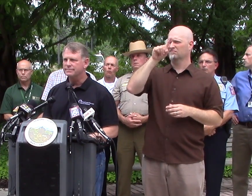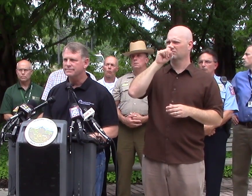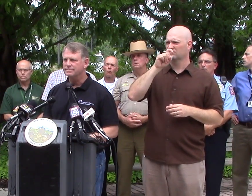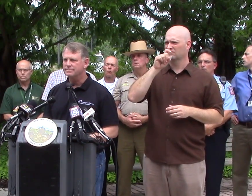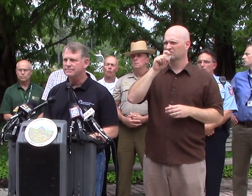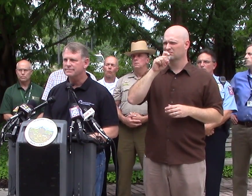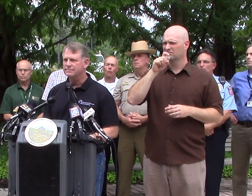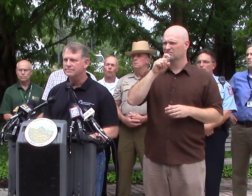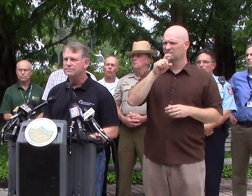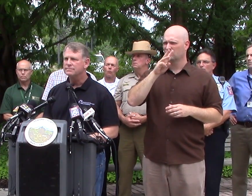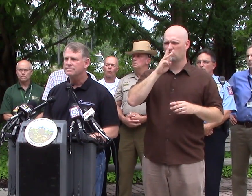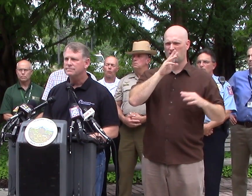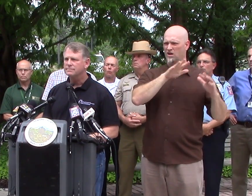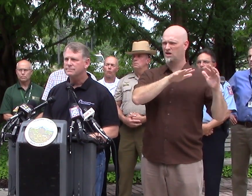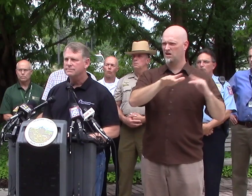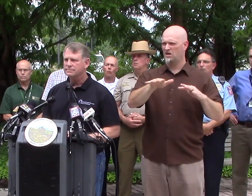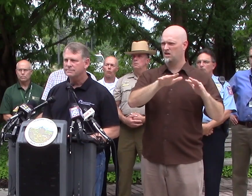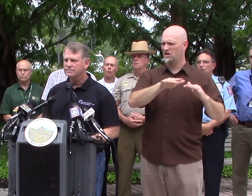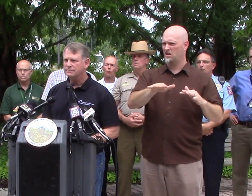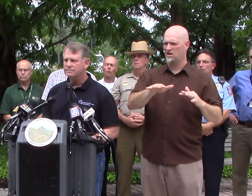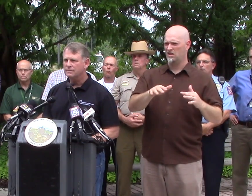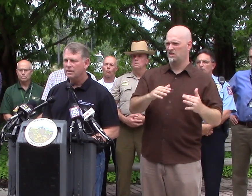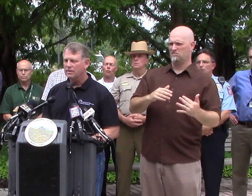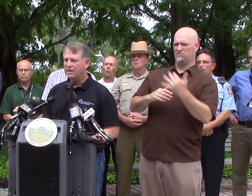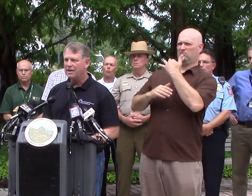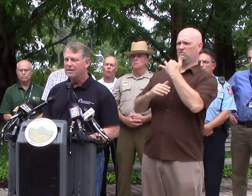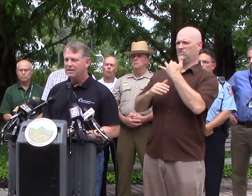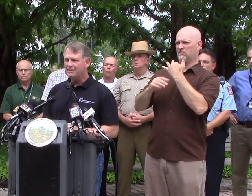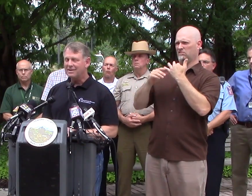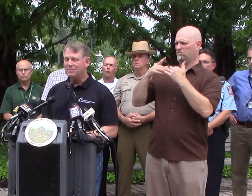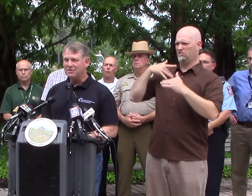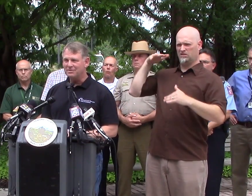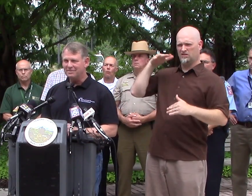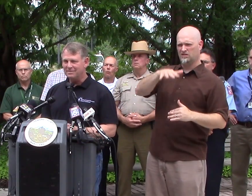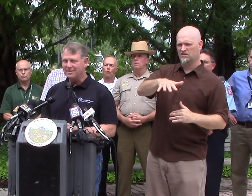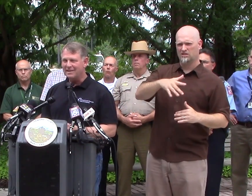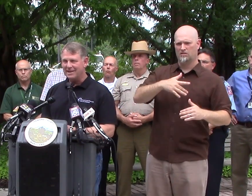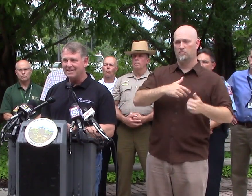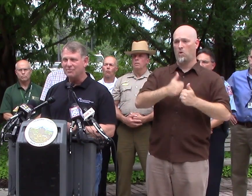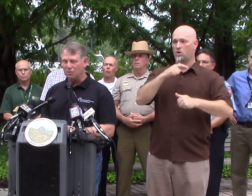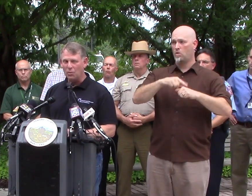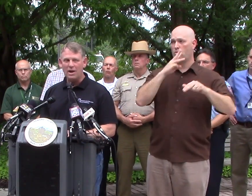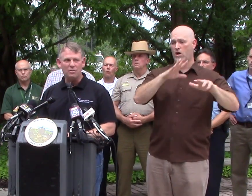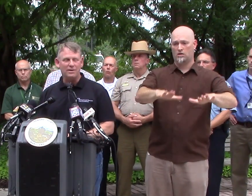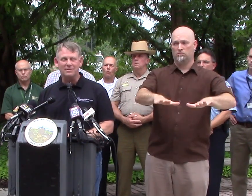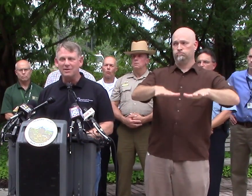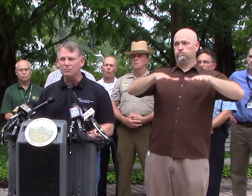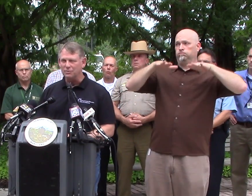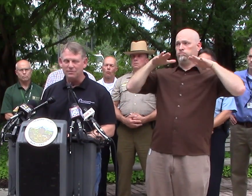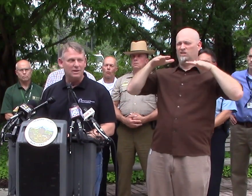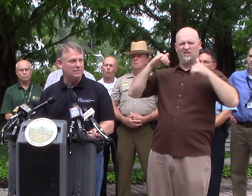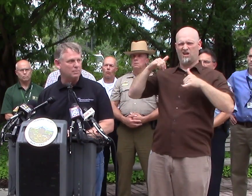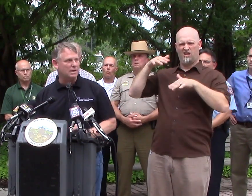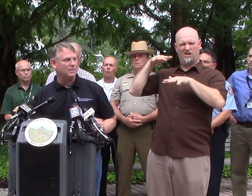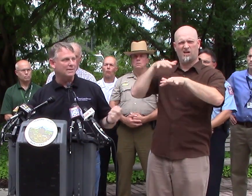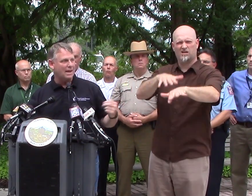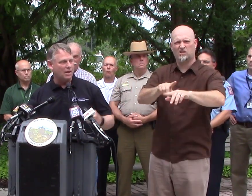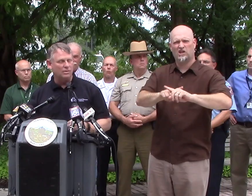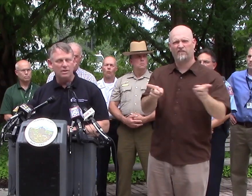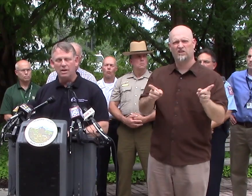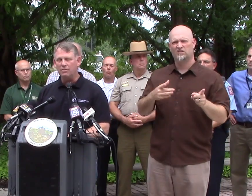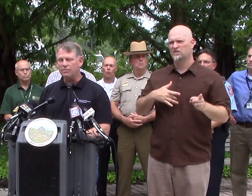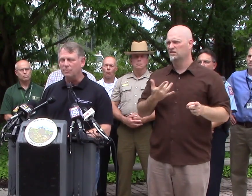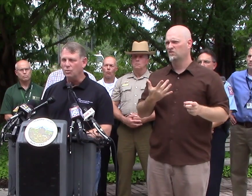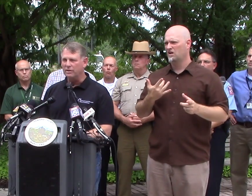was it different this time? And explain it to those who are not of the area. Okay, it's actually been not like that for a while. We've had several floods that have been coming